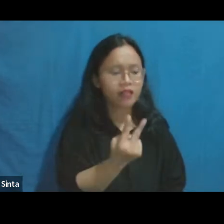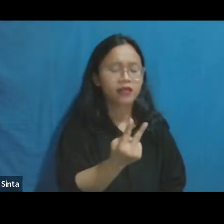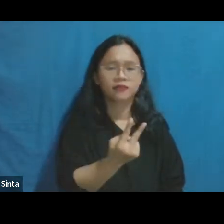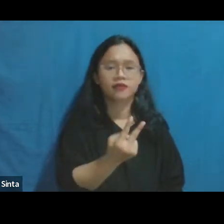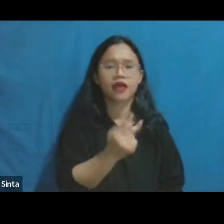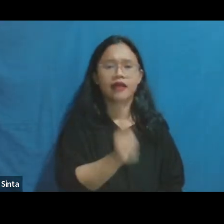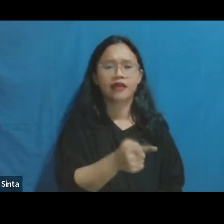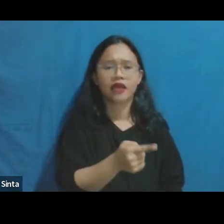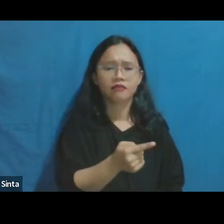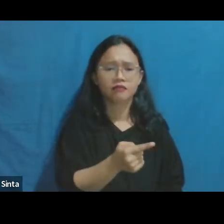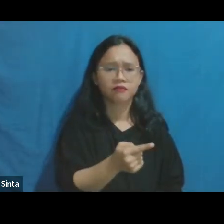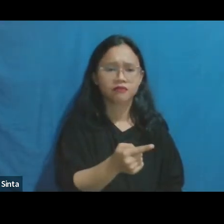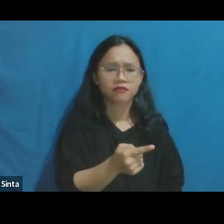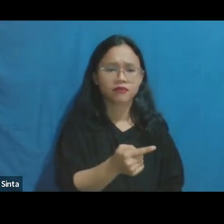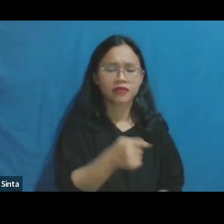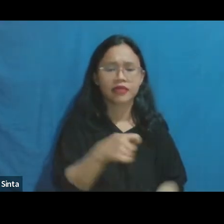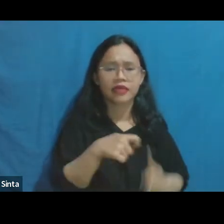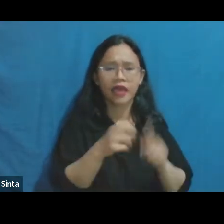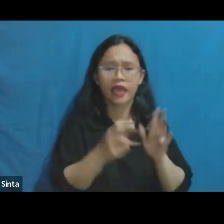the KNPB